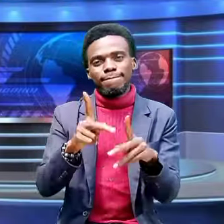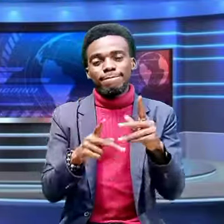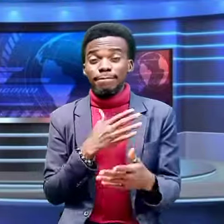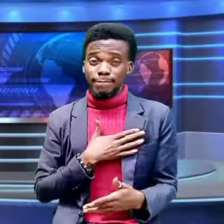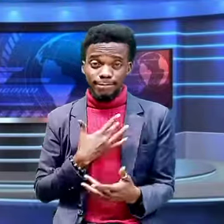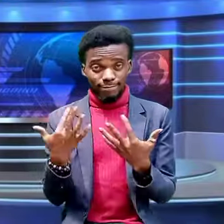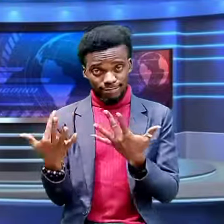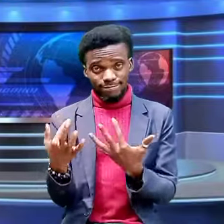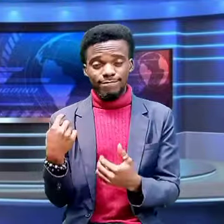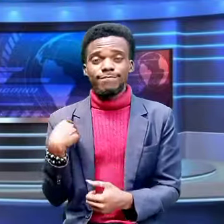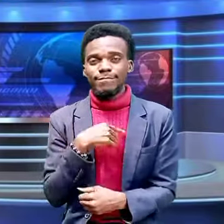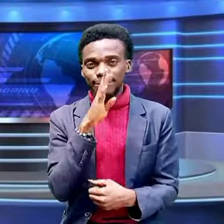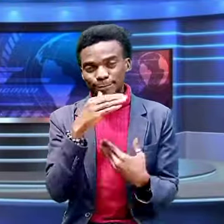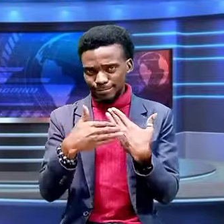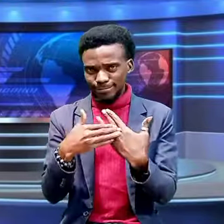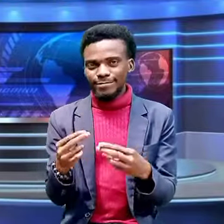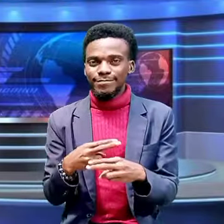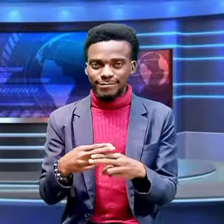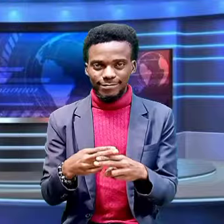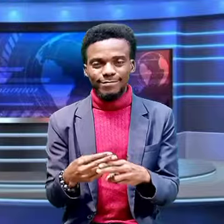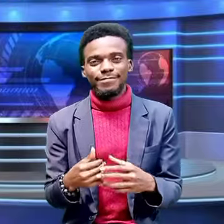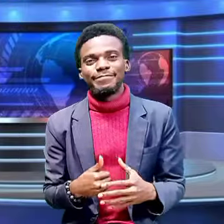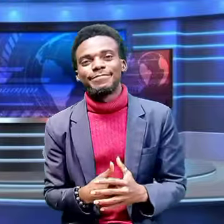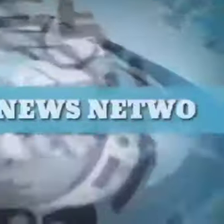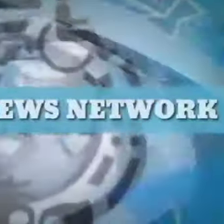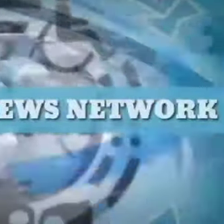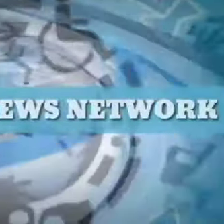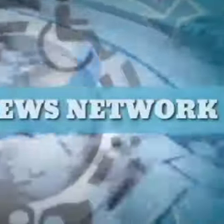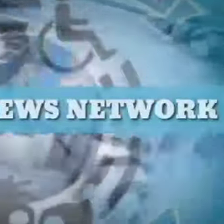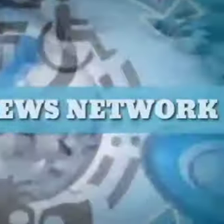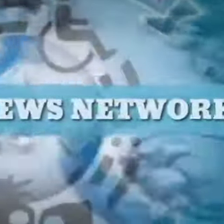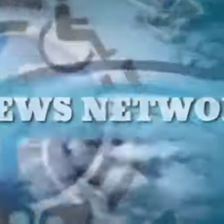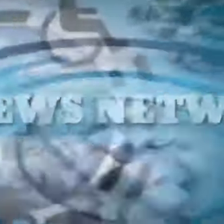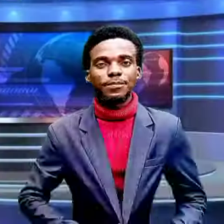stay tuned. We'll be back in a GQ to give you the major stories.